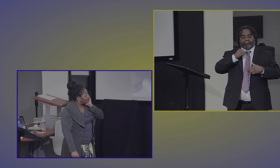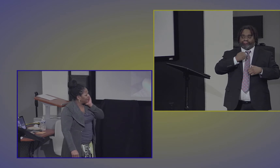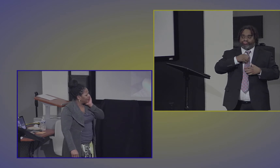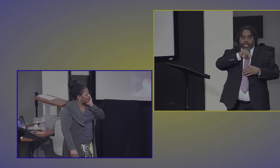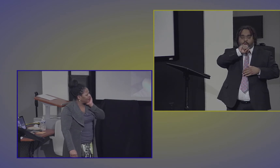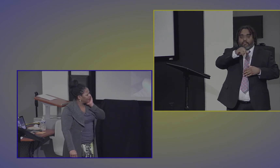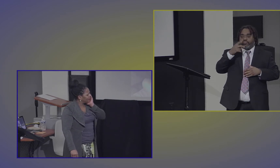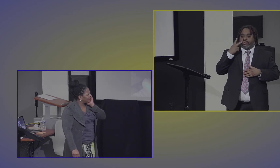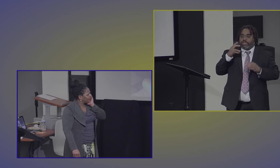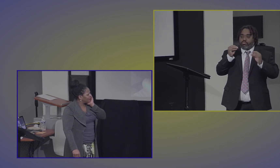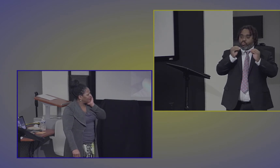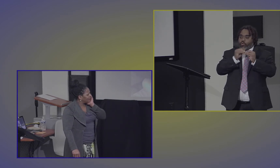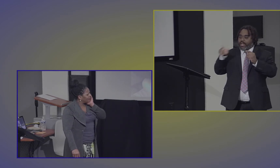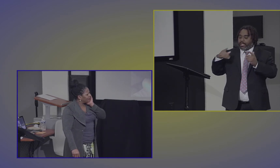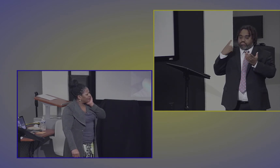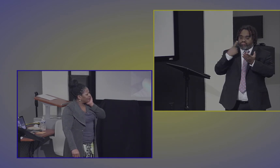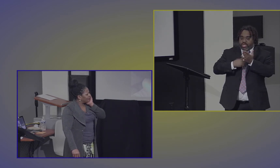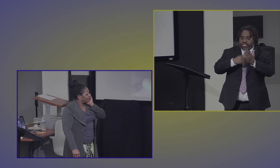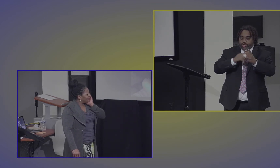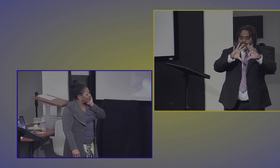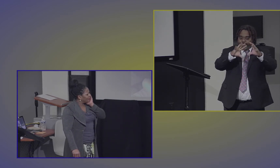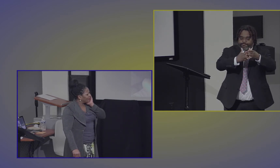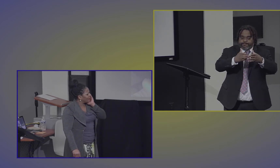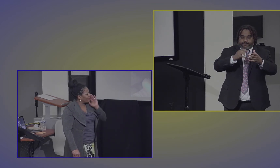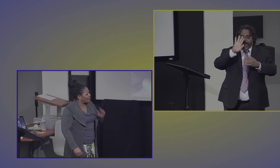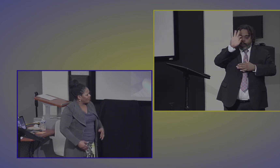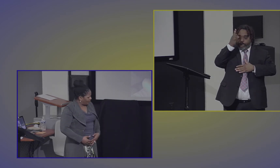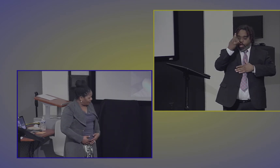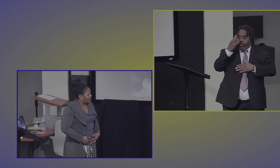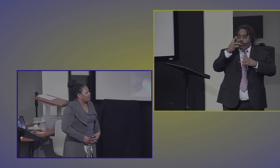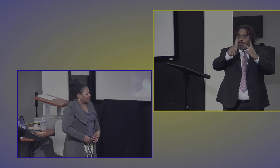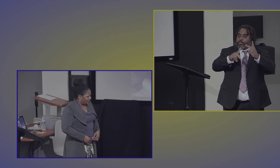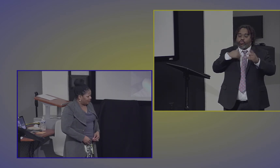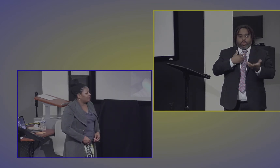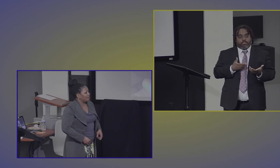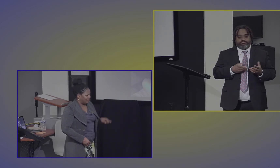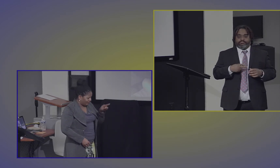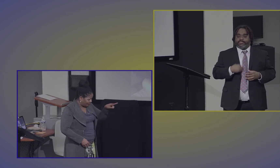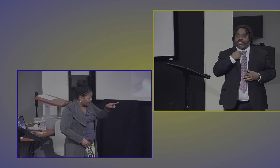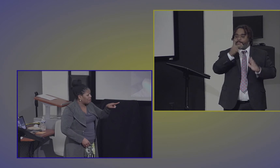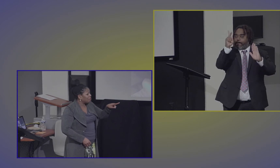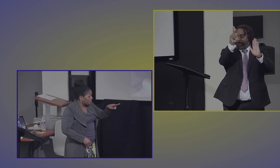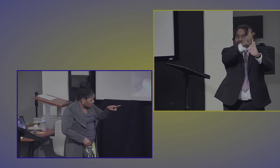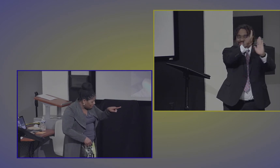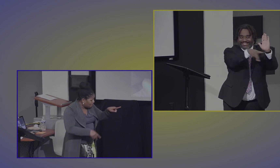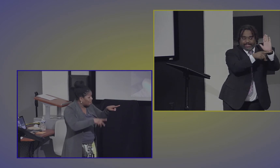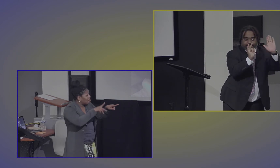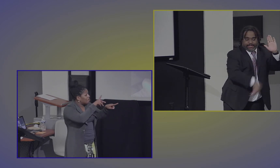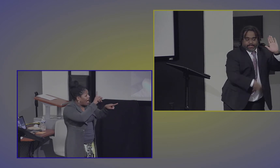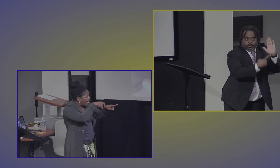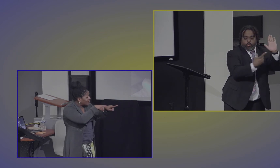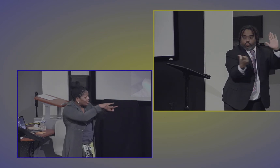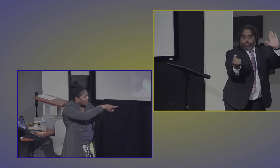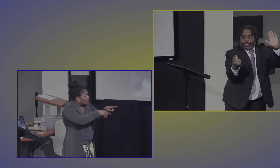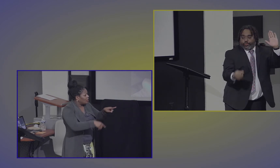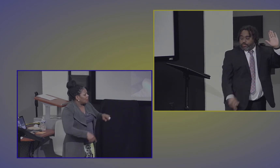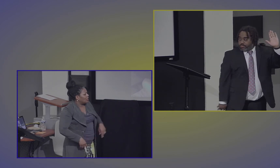everyone involved. The system has failed. I would love to see more of that discussion among federal workers so that we can